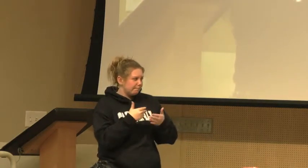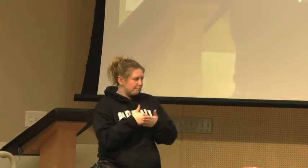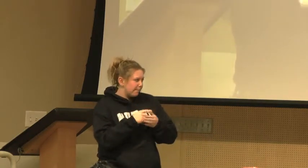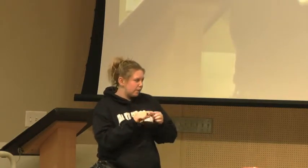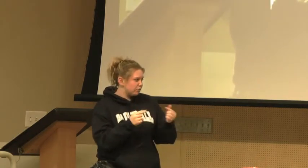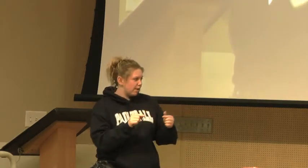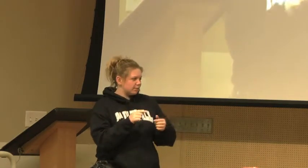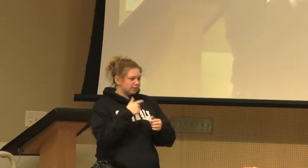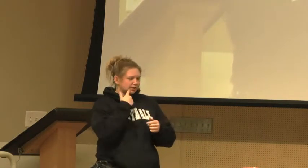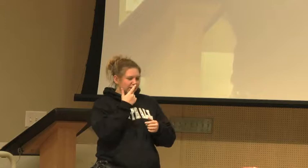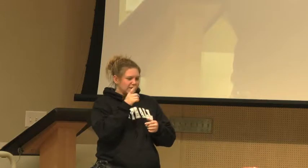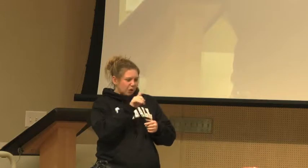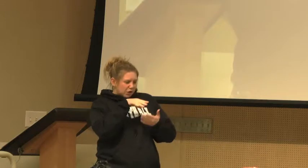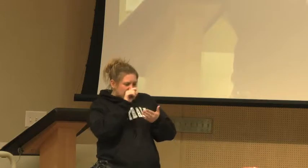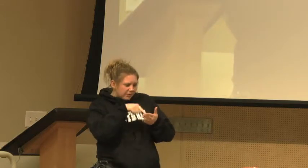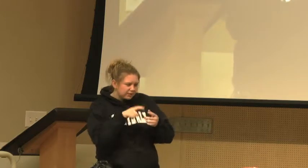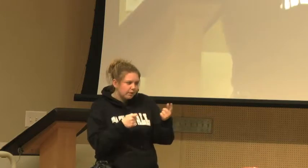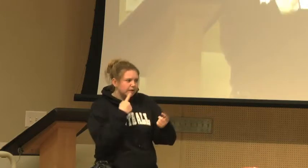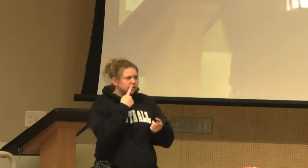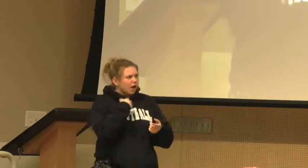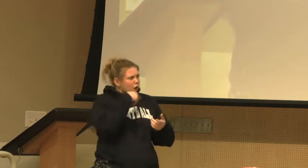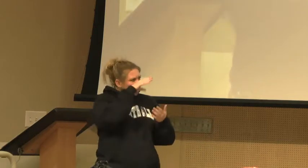I went into the Writing Center